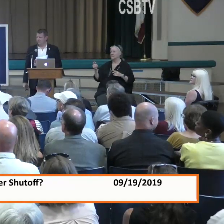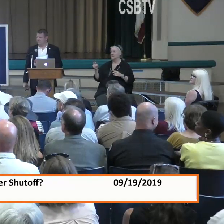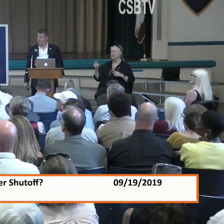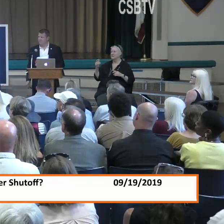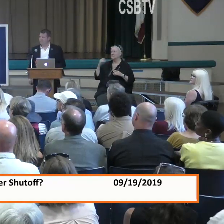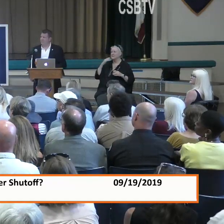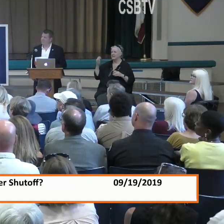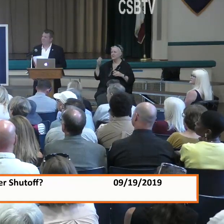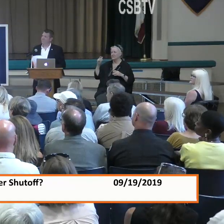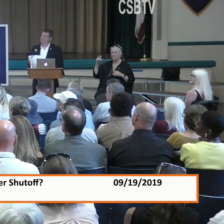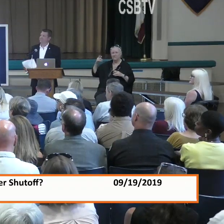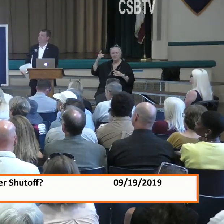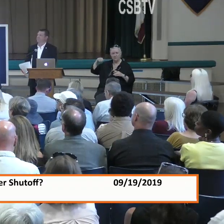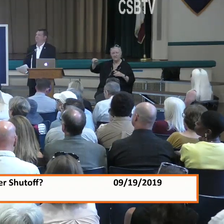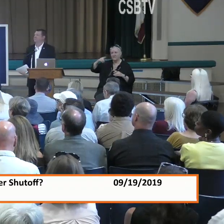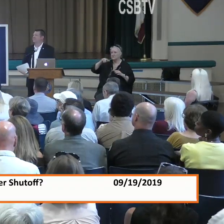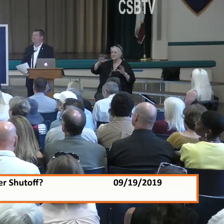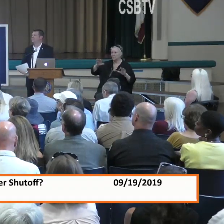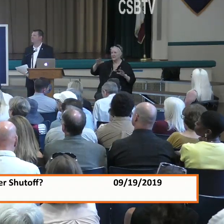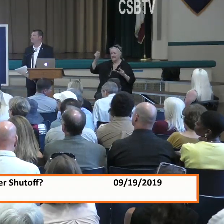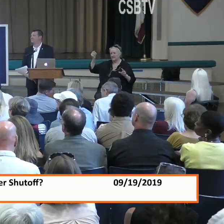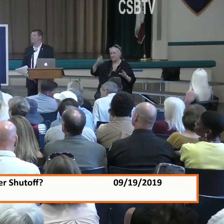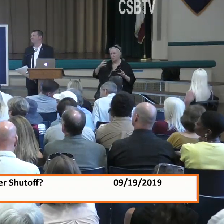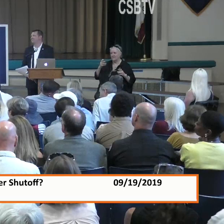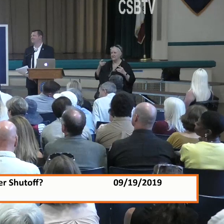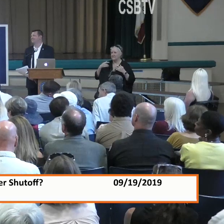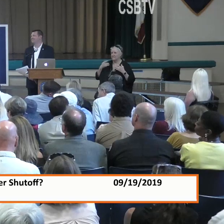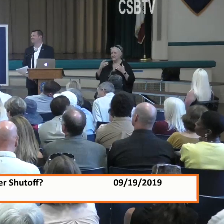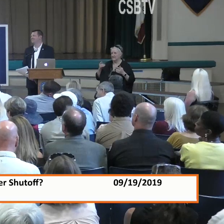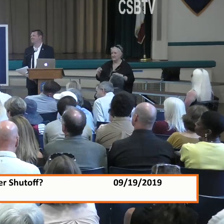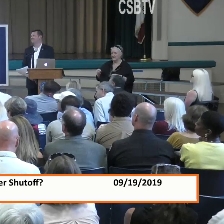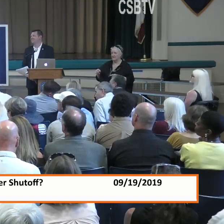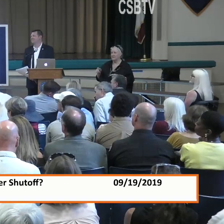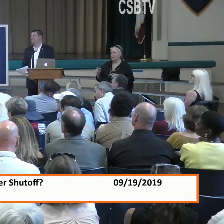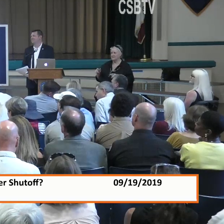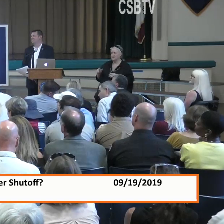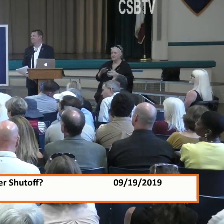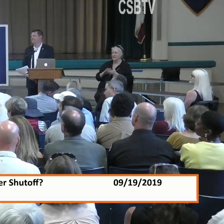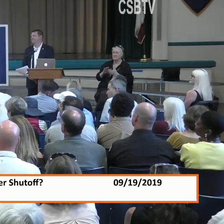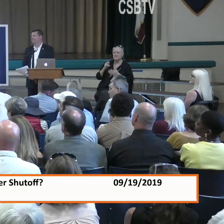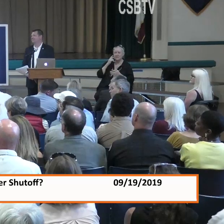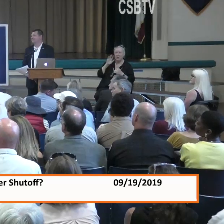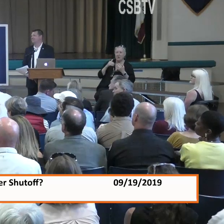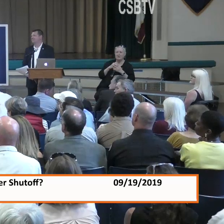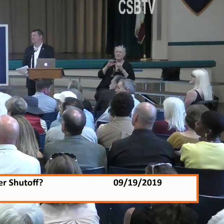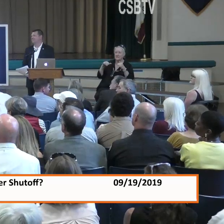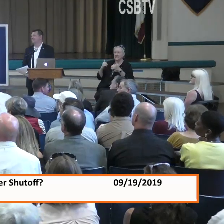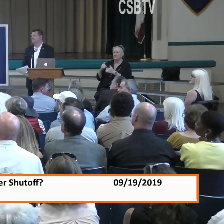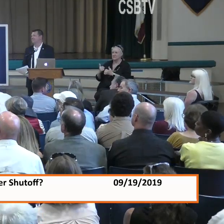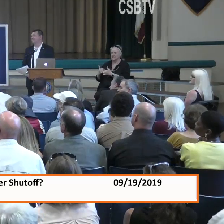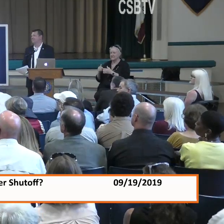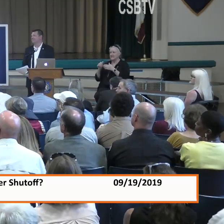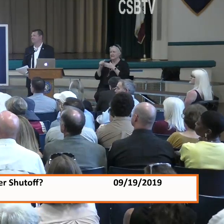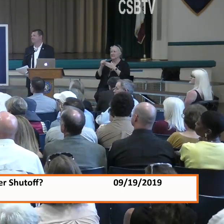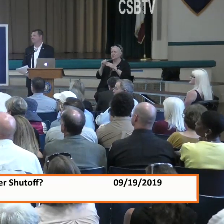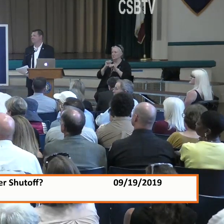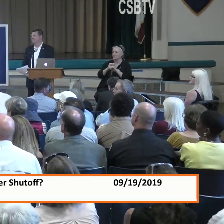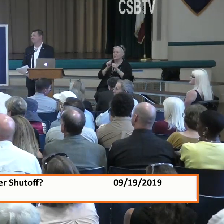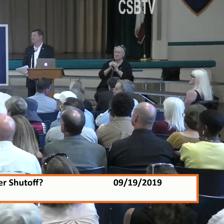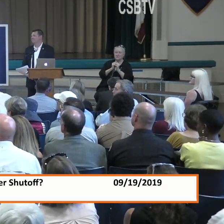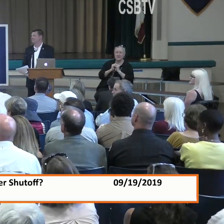Thank you for this great and informative event. It's really heartening to see all of the agencies and leadership working